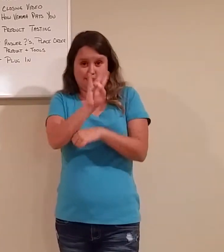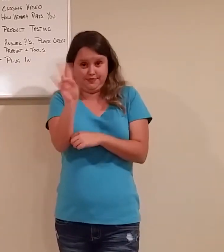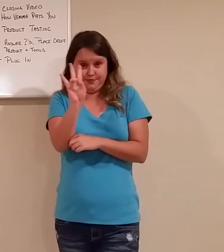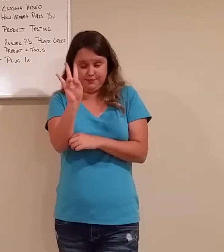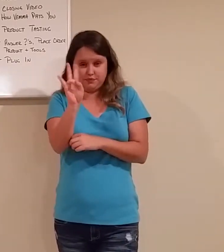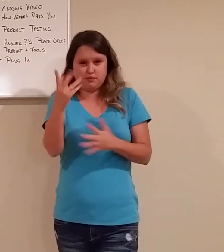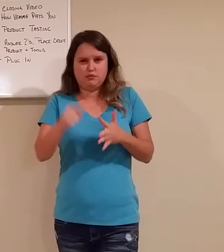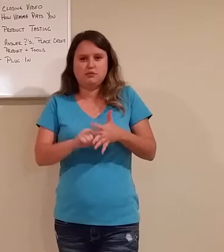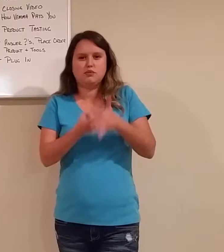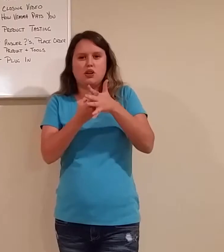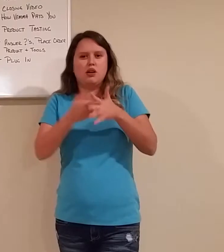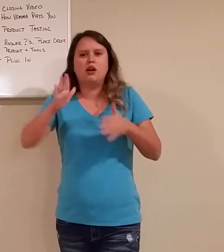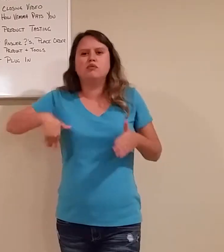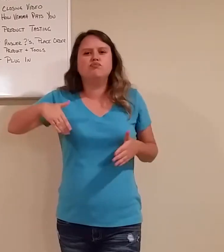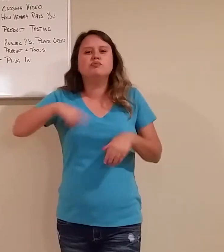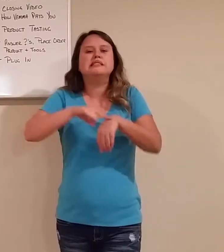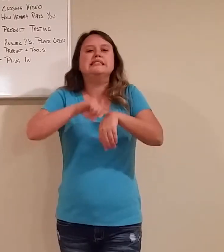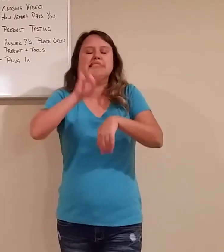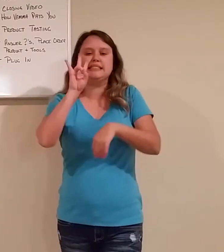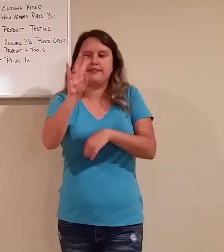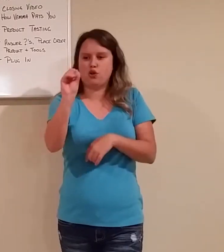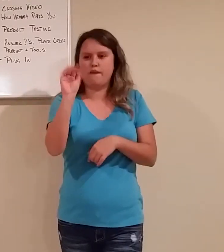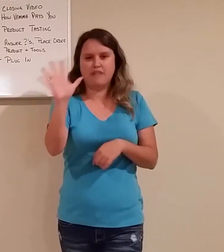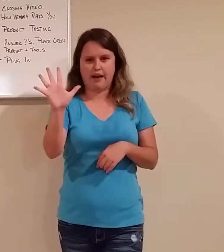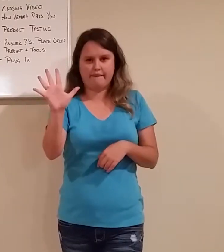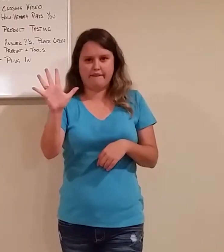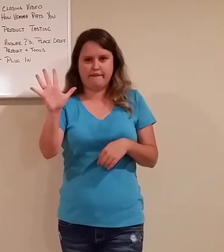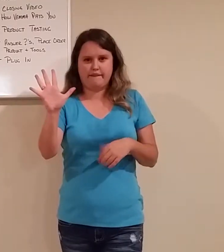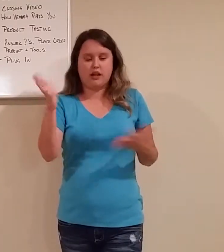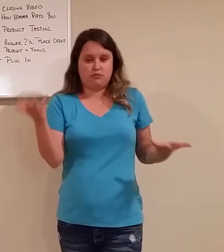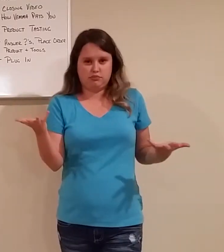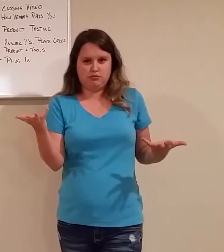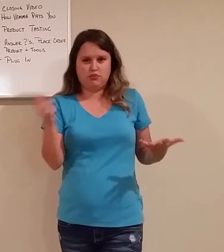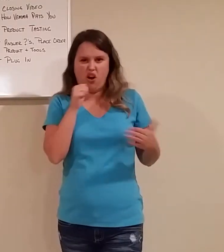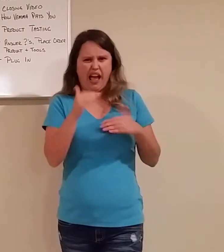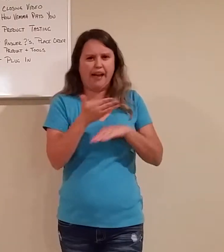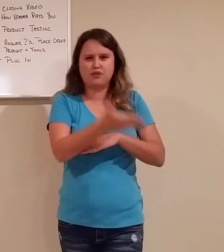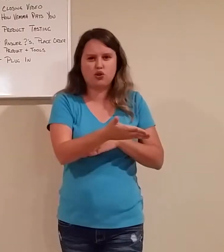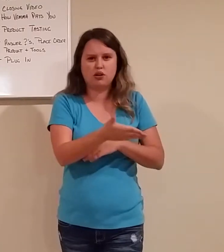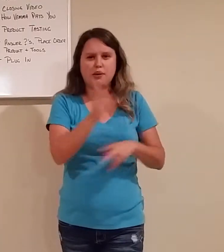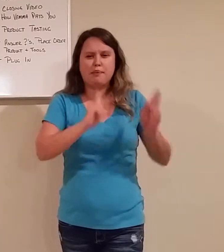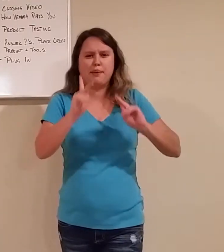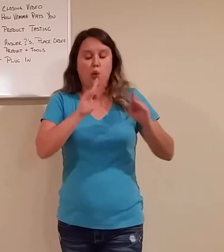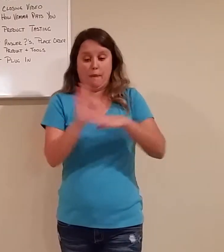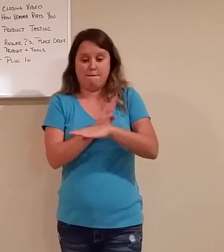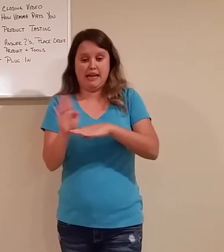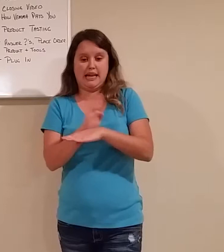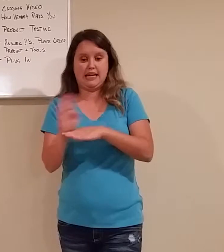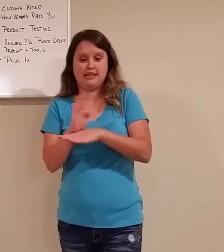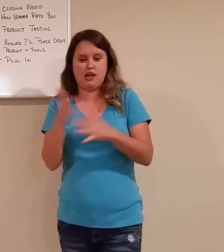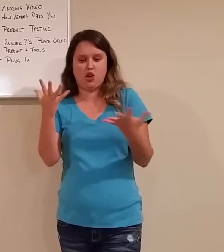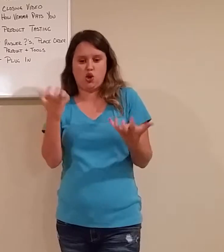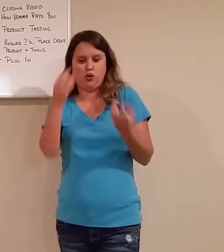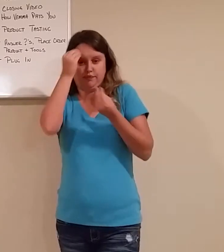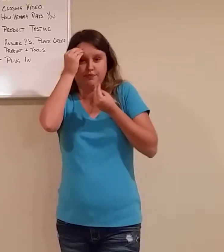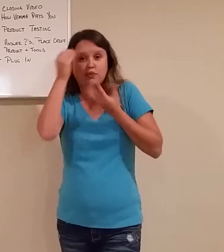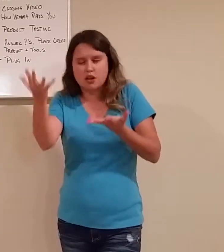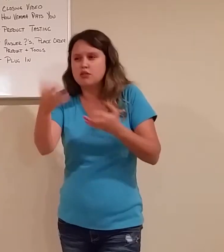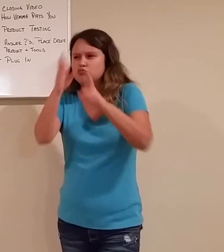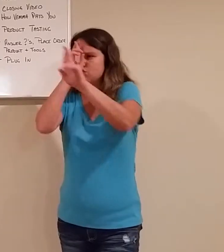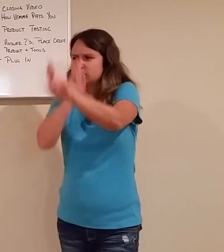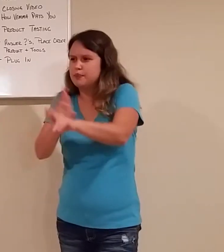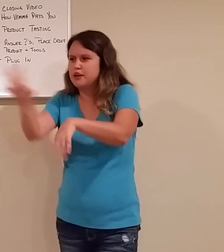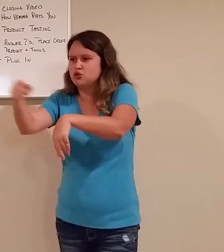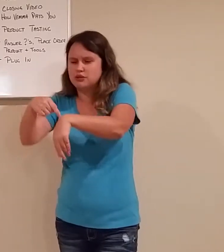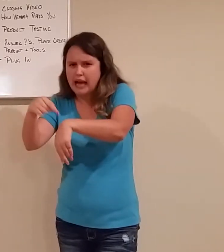we want to start no later than 7:05. People are really busy today. And we want to let them know that we respect